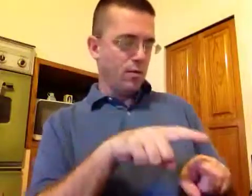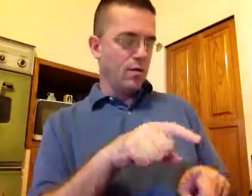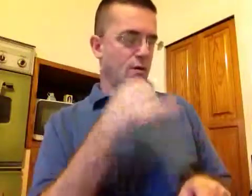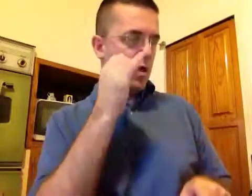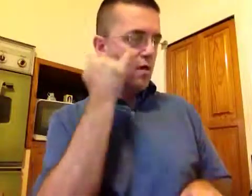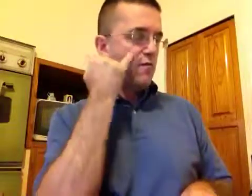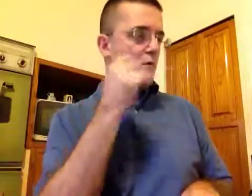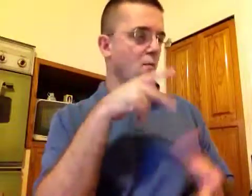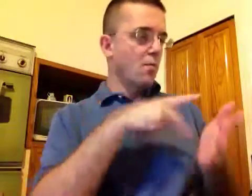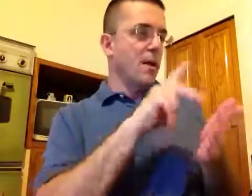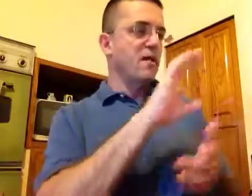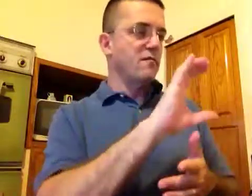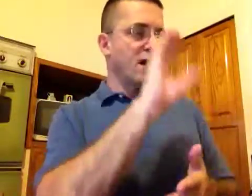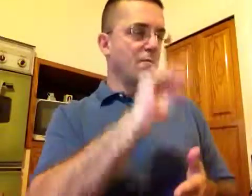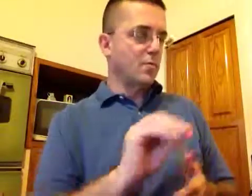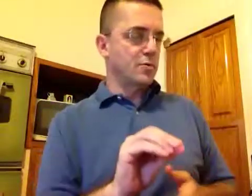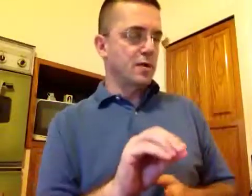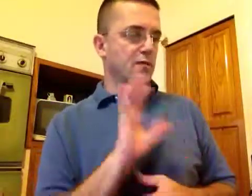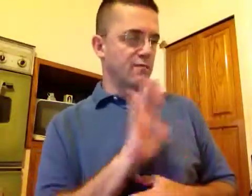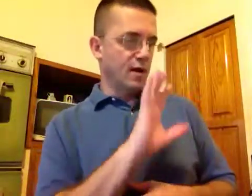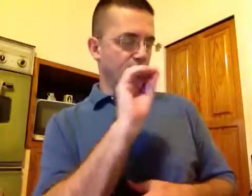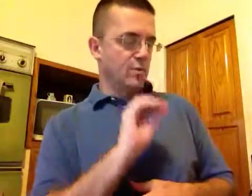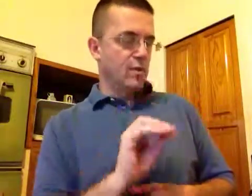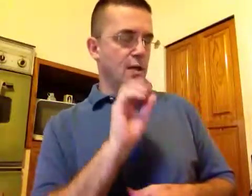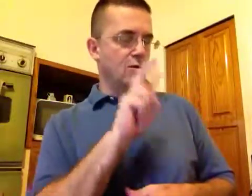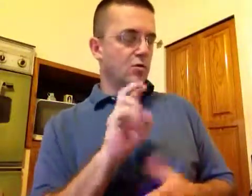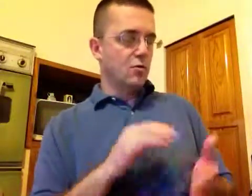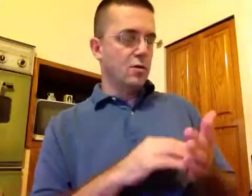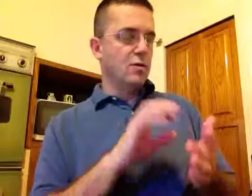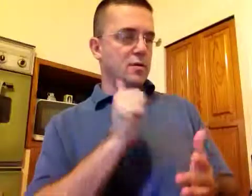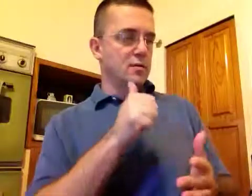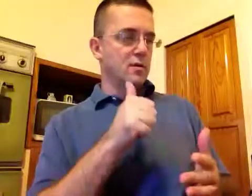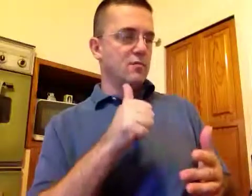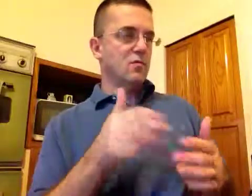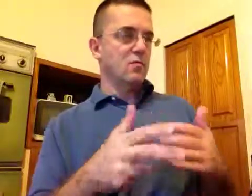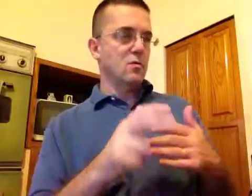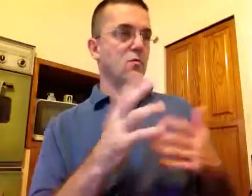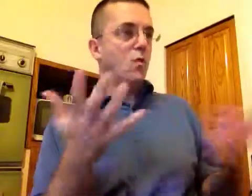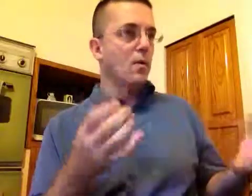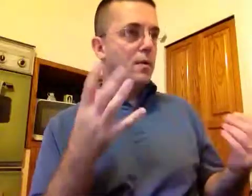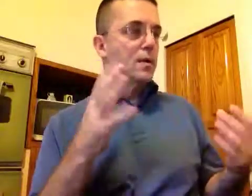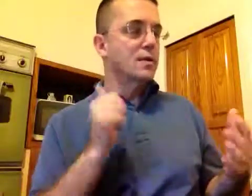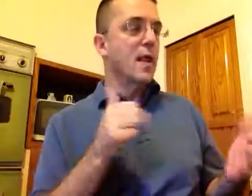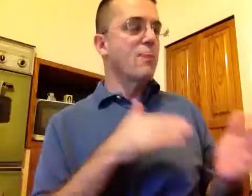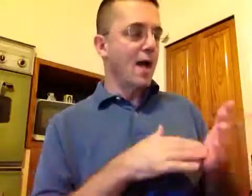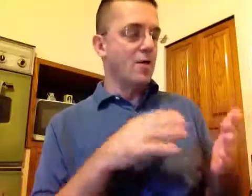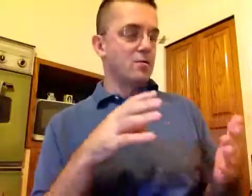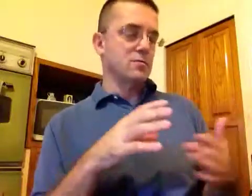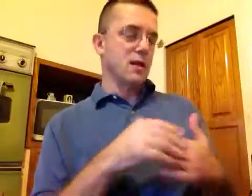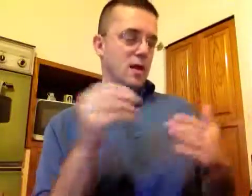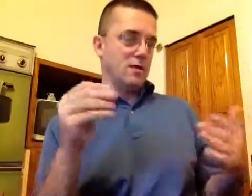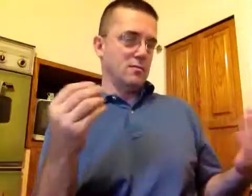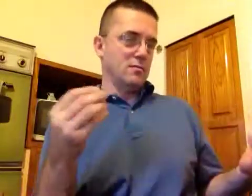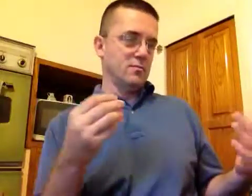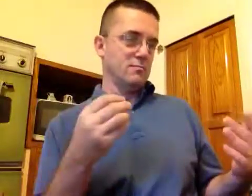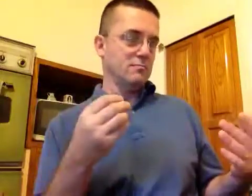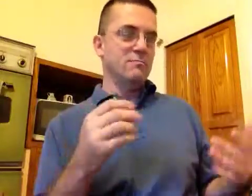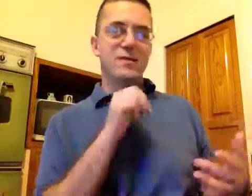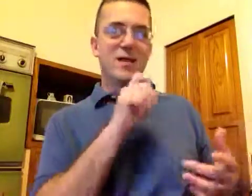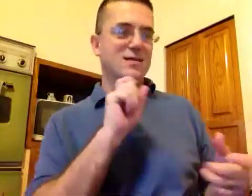5% on $200,000, then that's $10,000 it saved you. Right. But that's not a huge, huge life-changing lift for